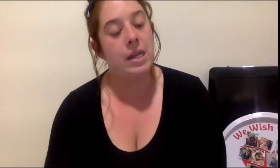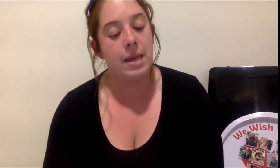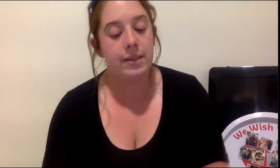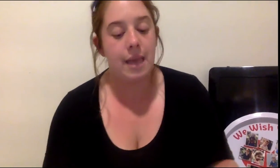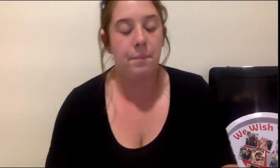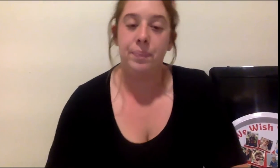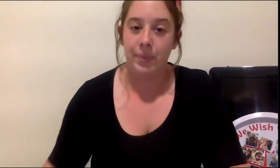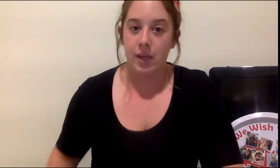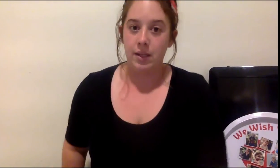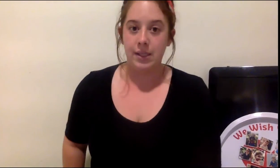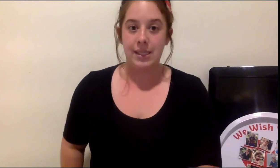likes them. So